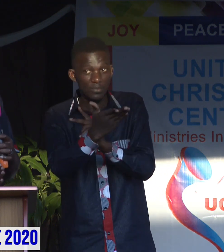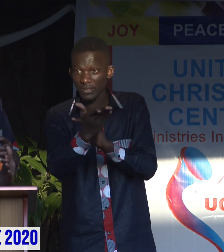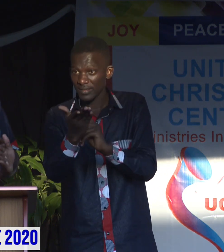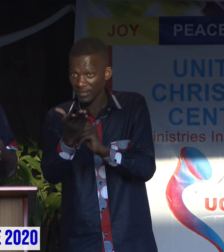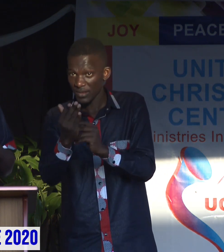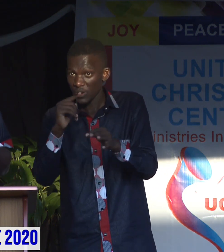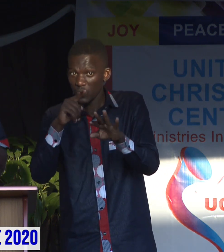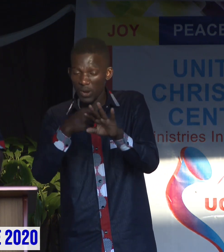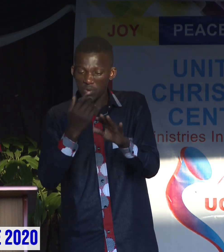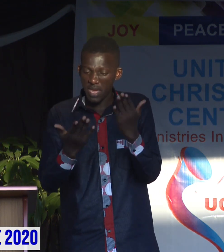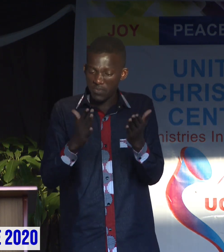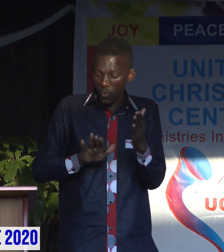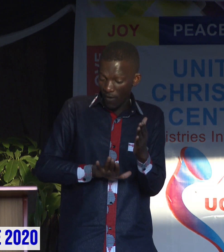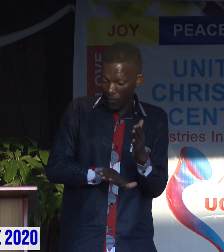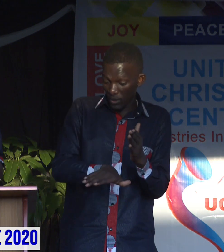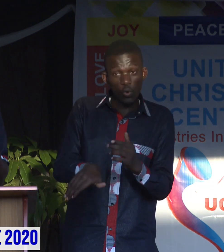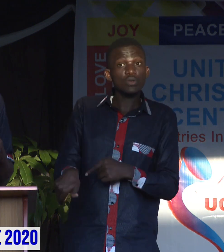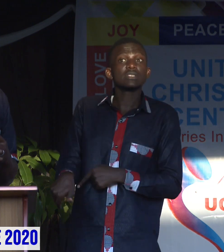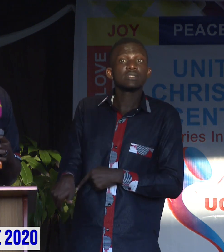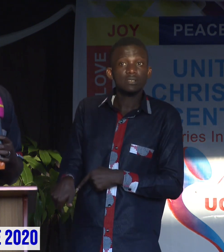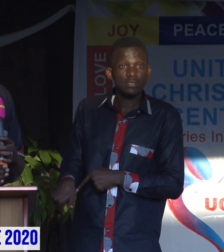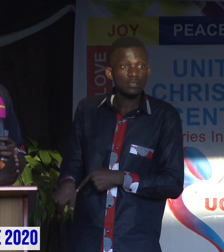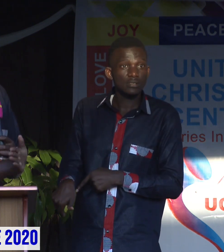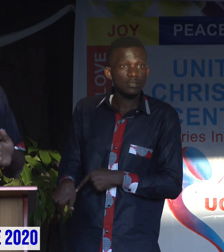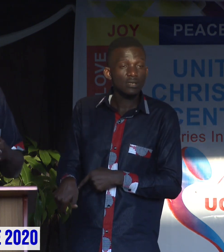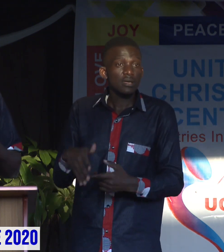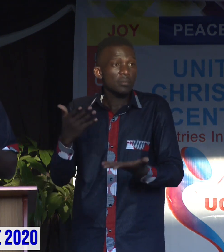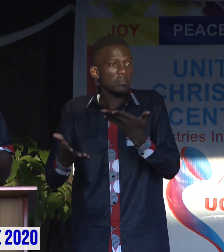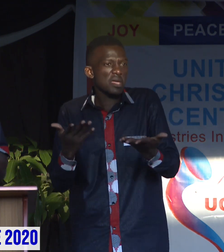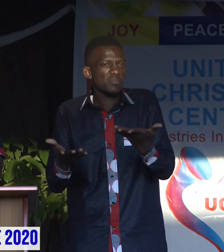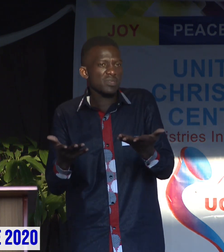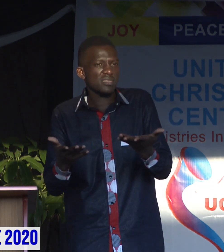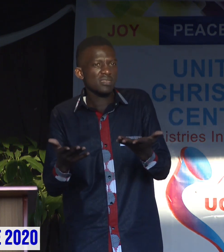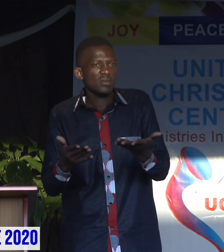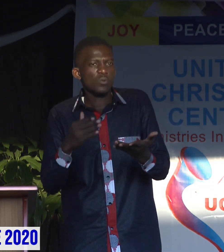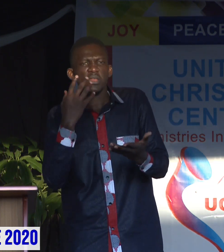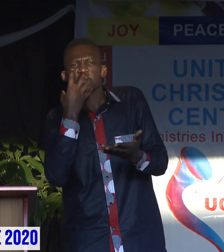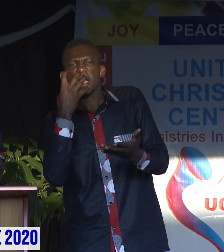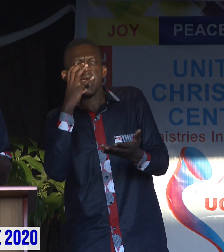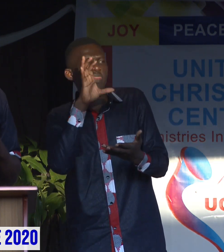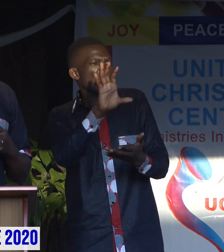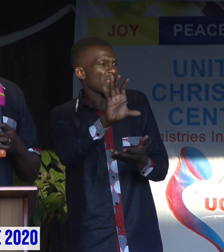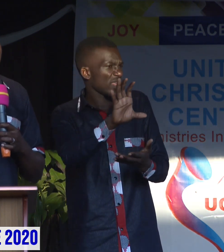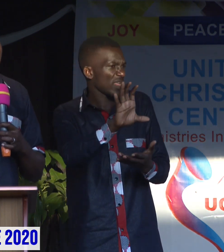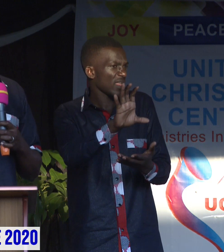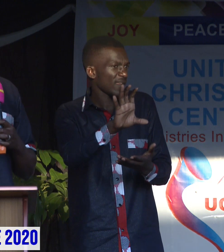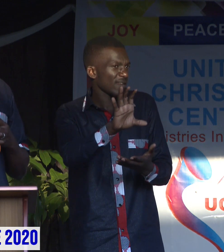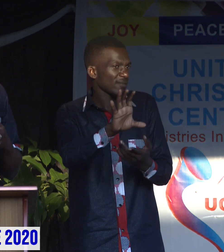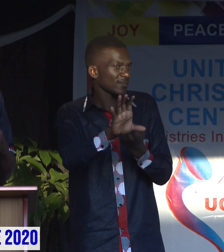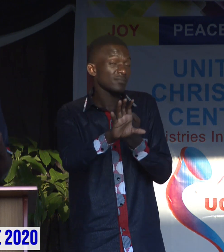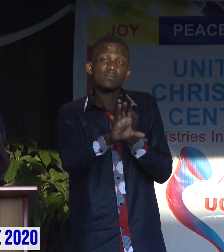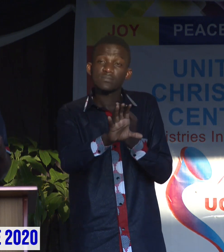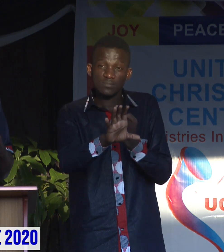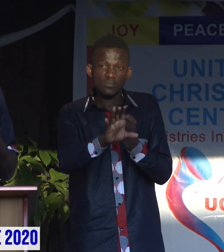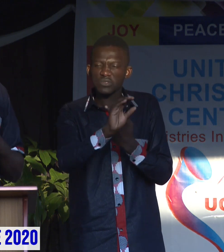eche chinene. So even when you are fornicating. Nebobanga oyenda. Even if when you are an abusive person. Nebobanga oli muntu muvumi.